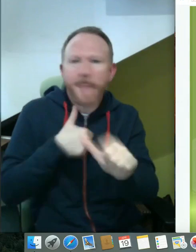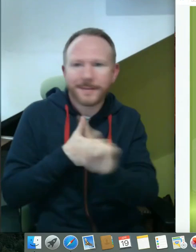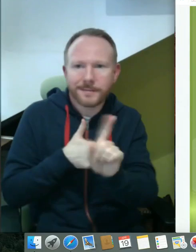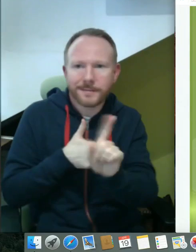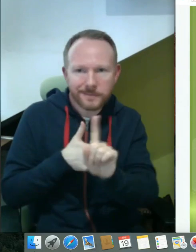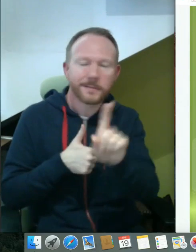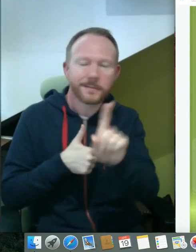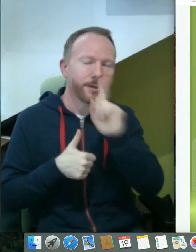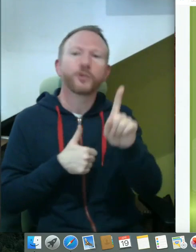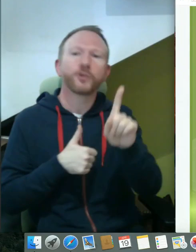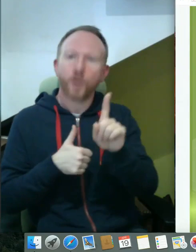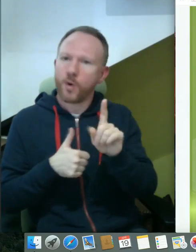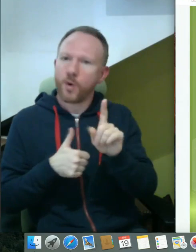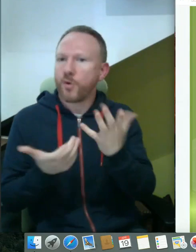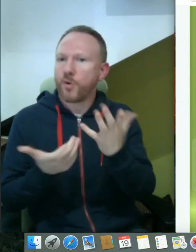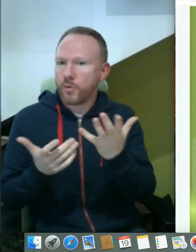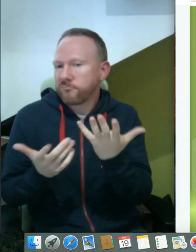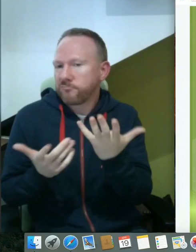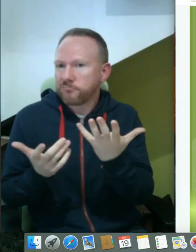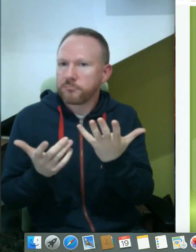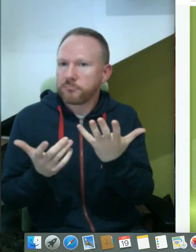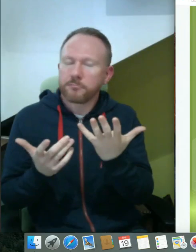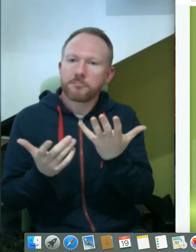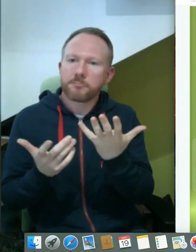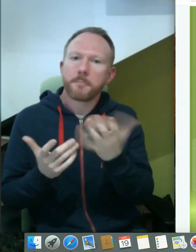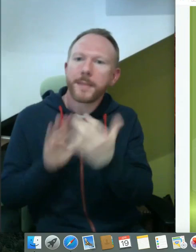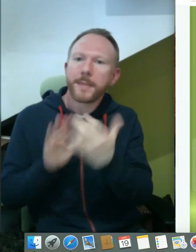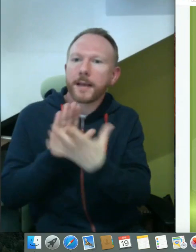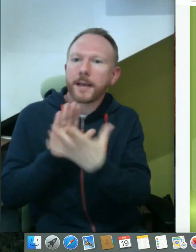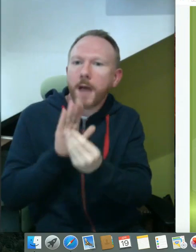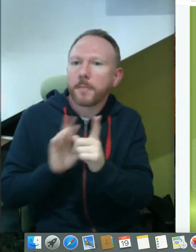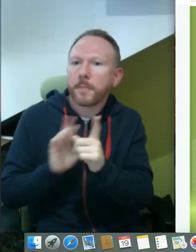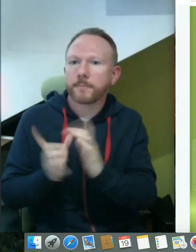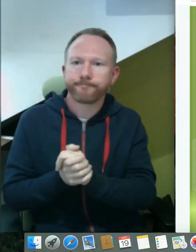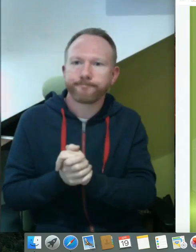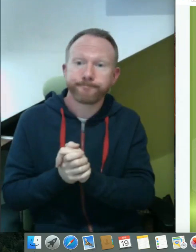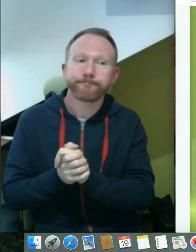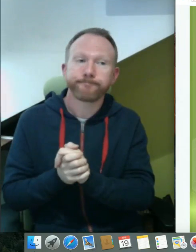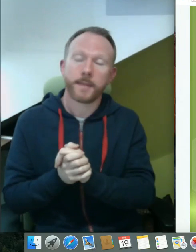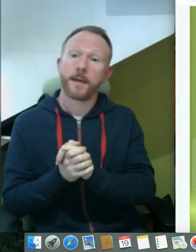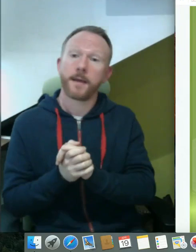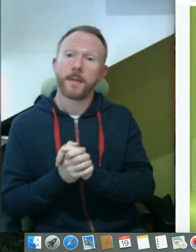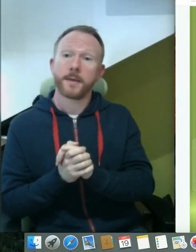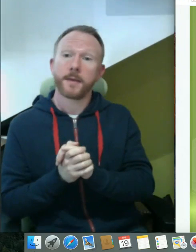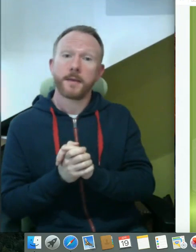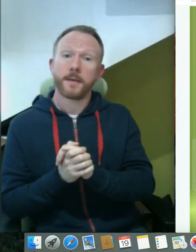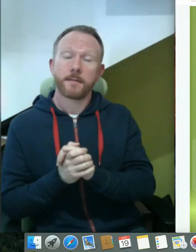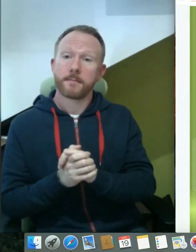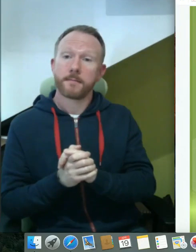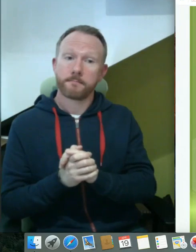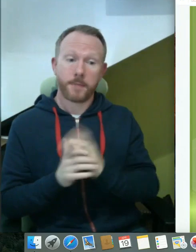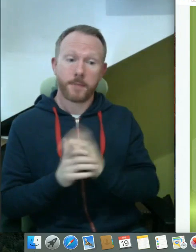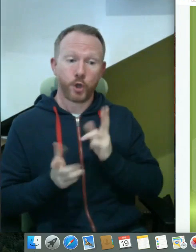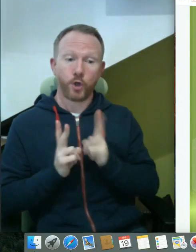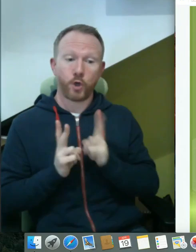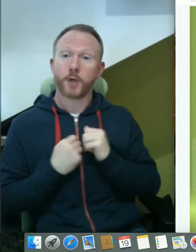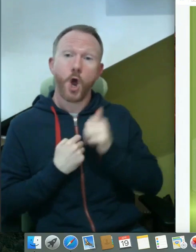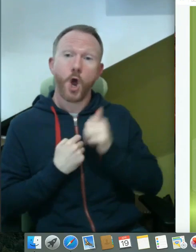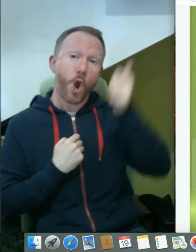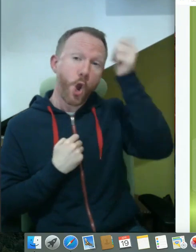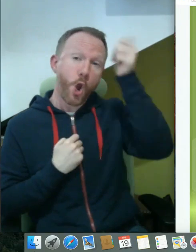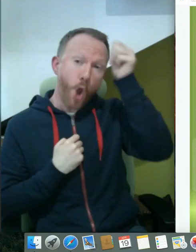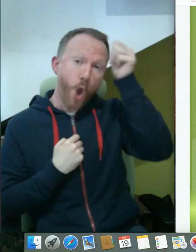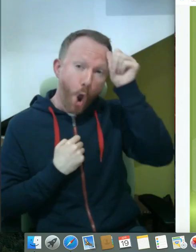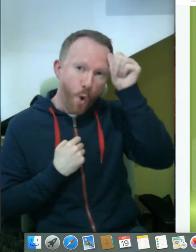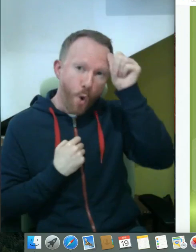mind. So, for example, the interpreter's familiarity with the subject matter, the predictability